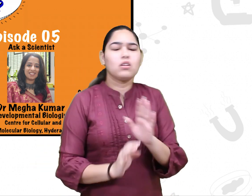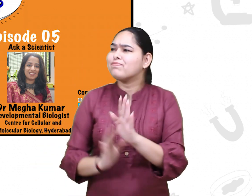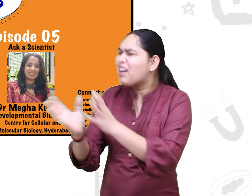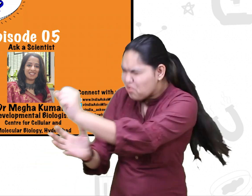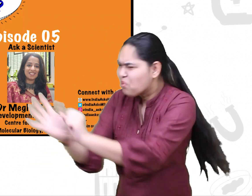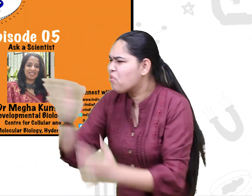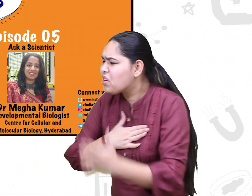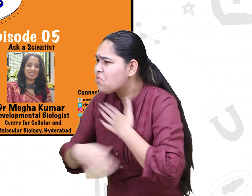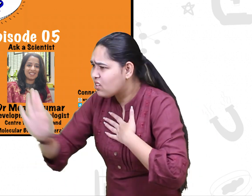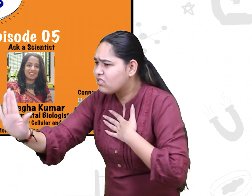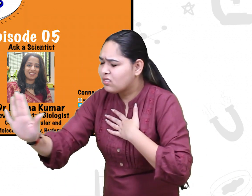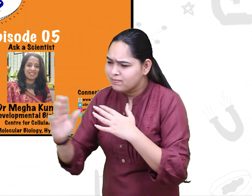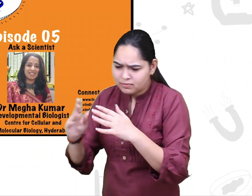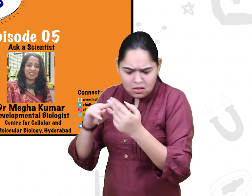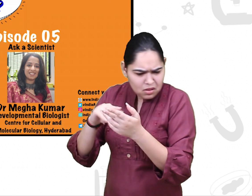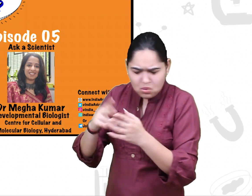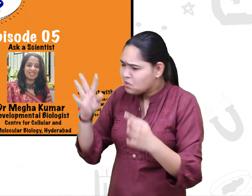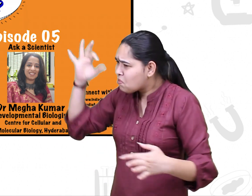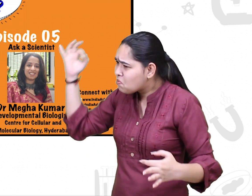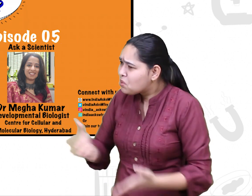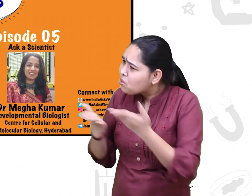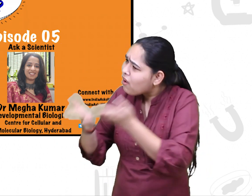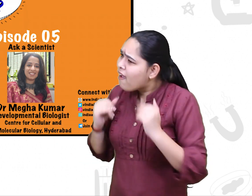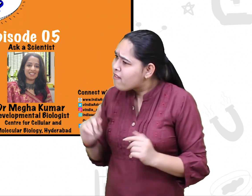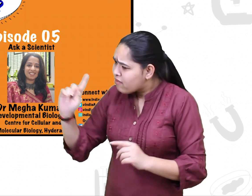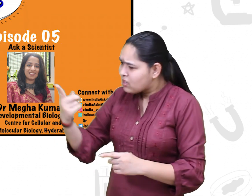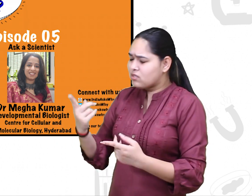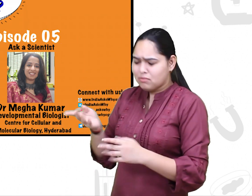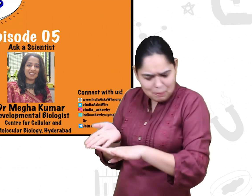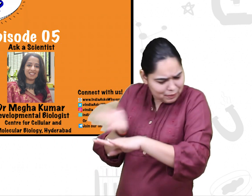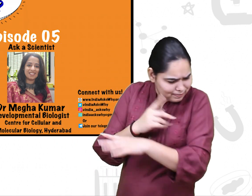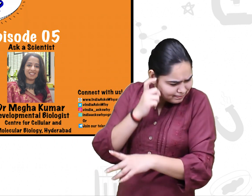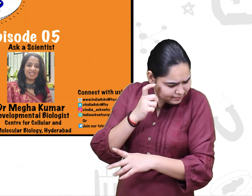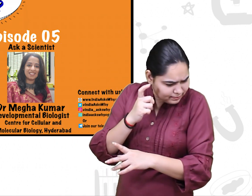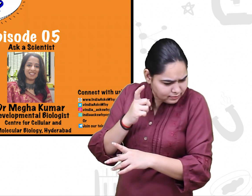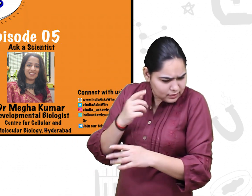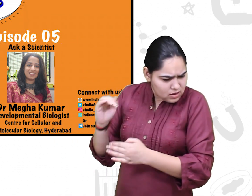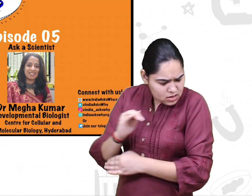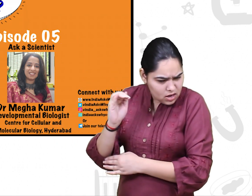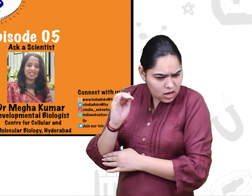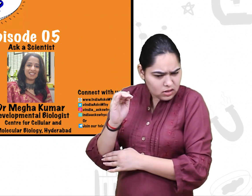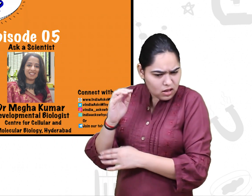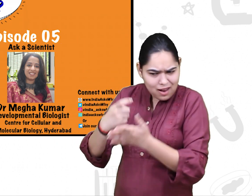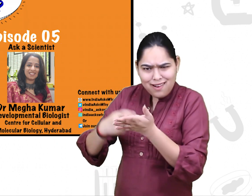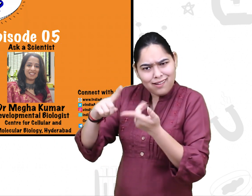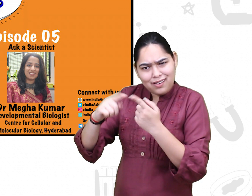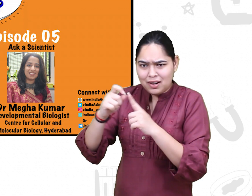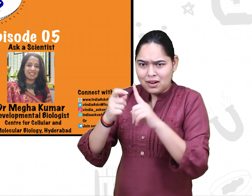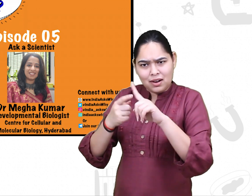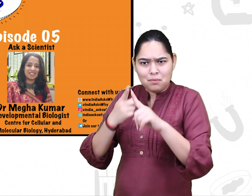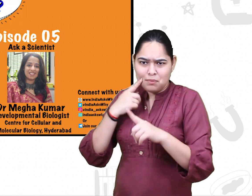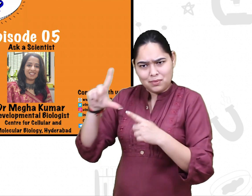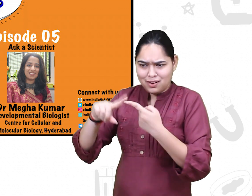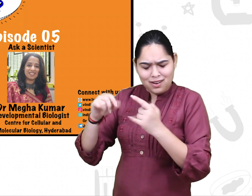their experiments suggest that the genes which control leg development are mutated, and that's why snakes don't complete